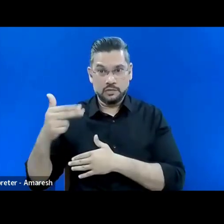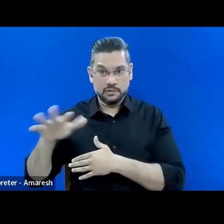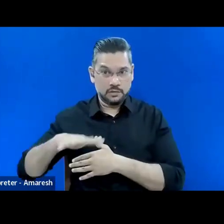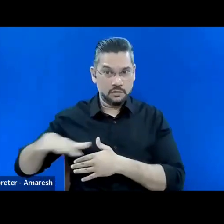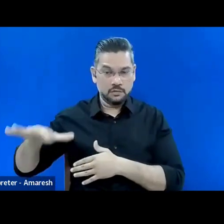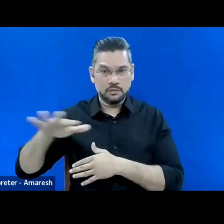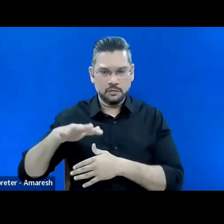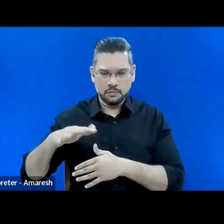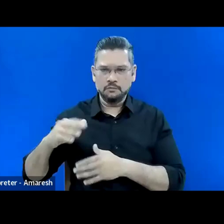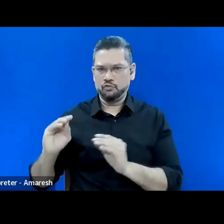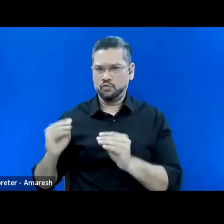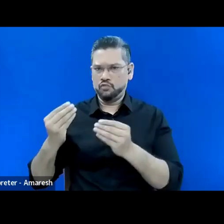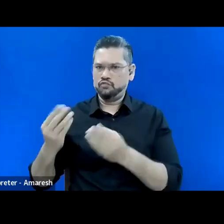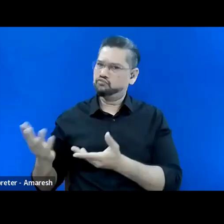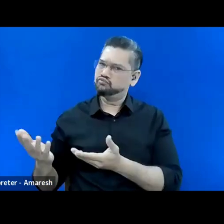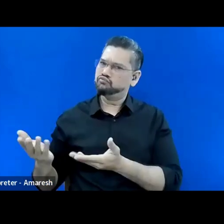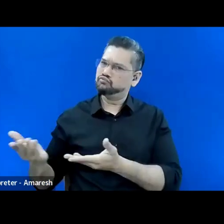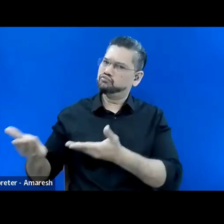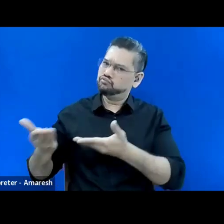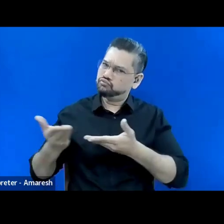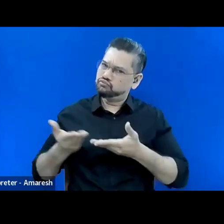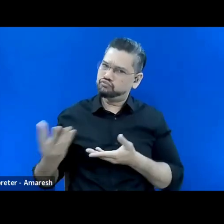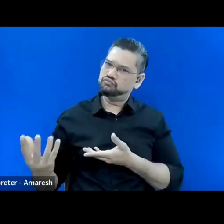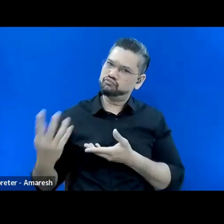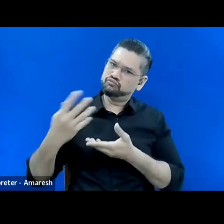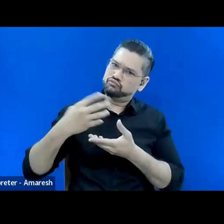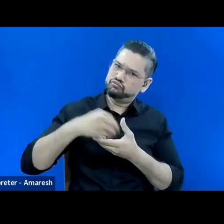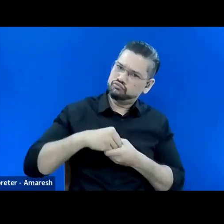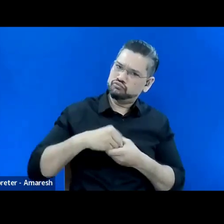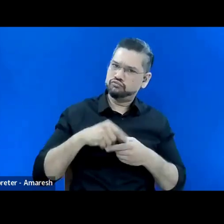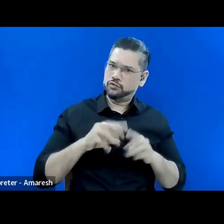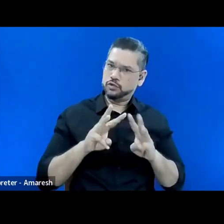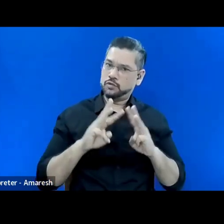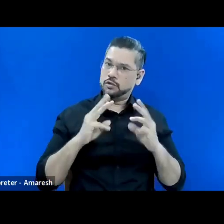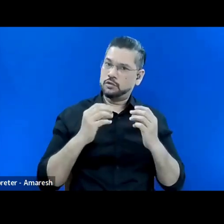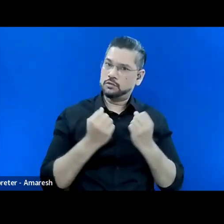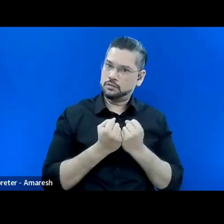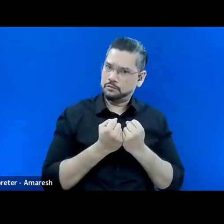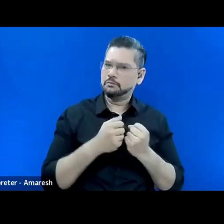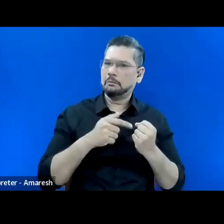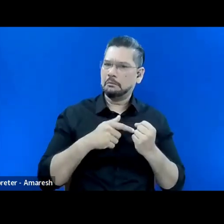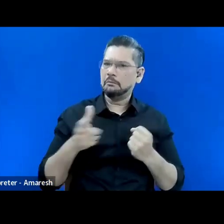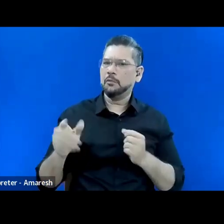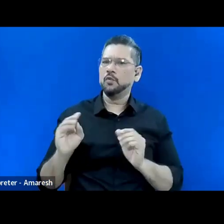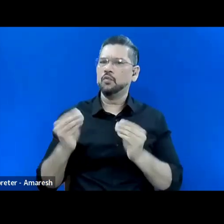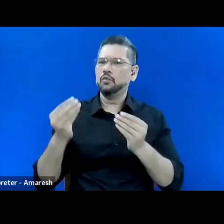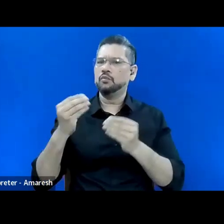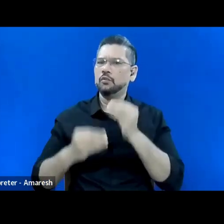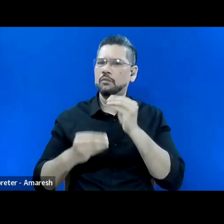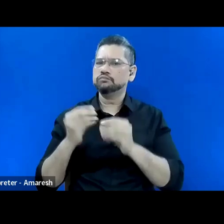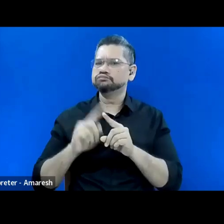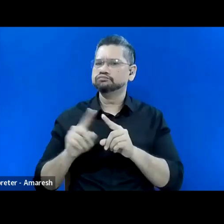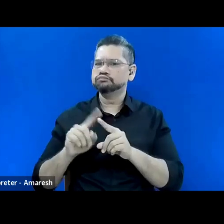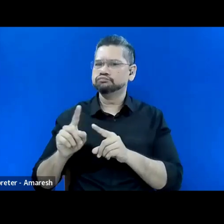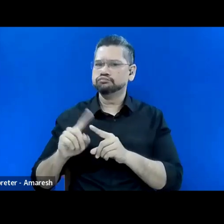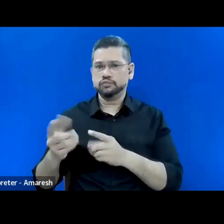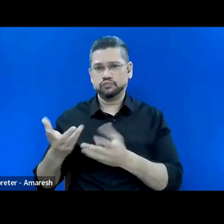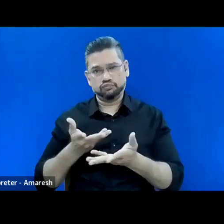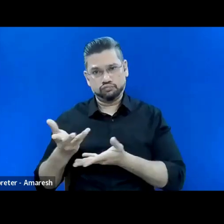youth workshop to specifically talk about the situations of youth with disabilities. This is